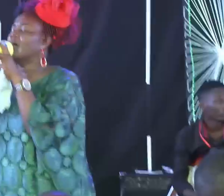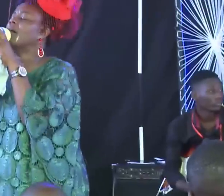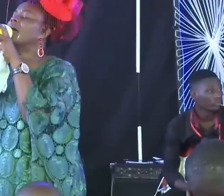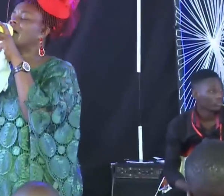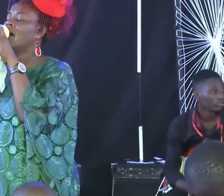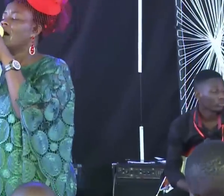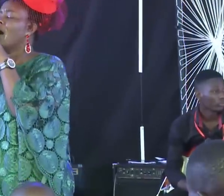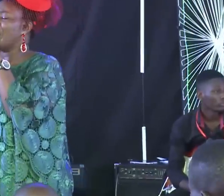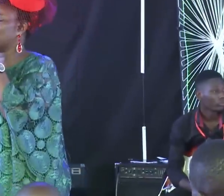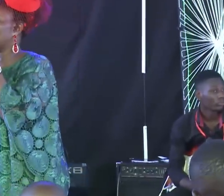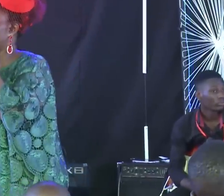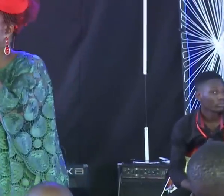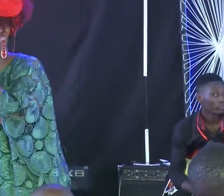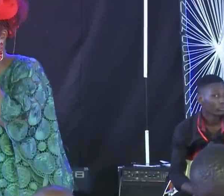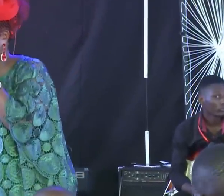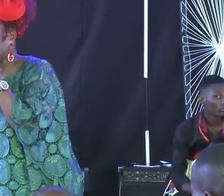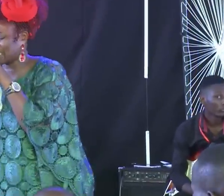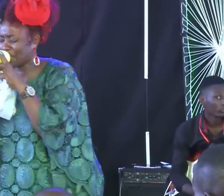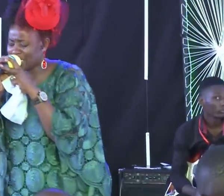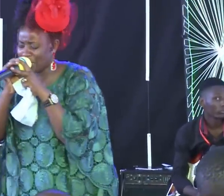But we've been torn apart.